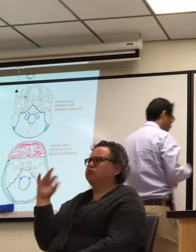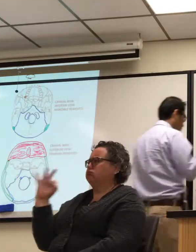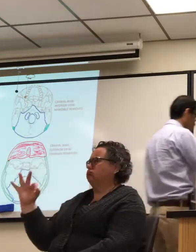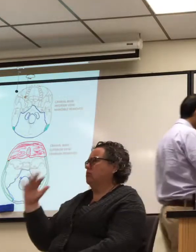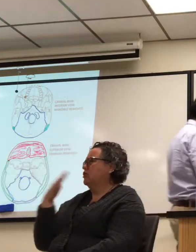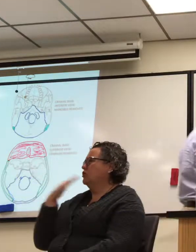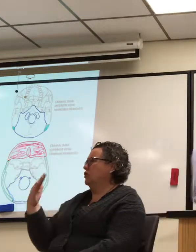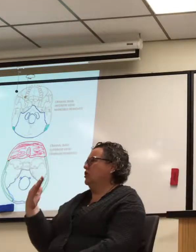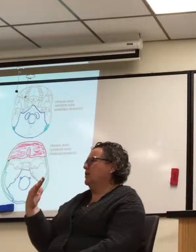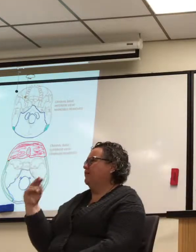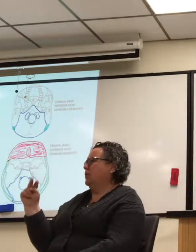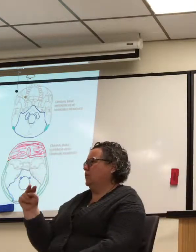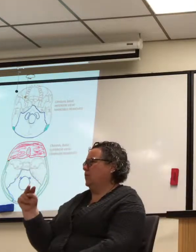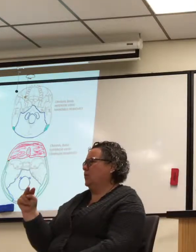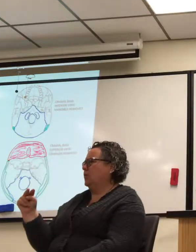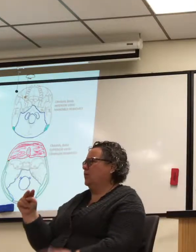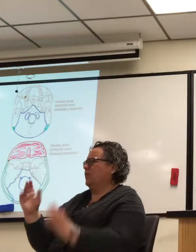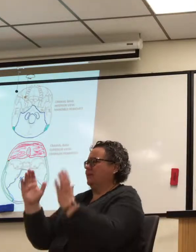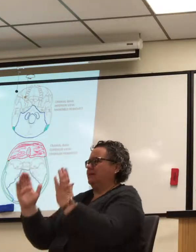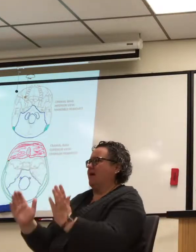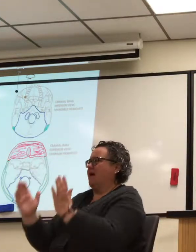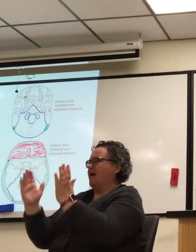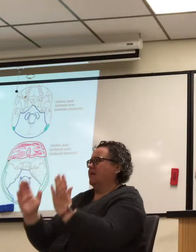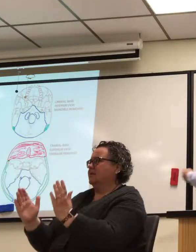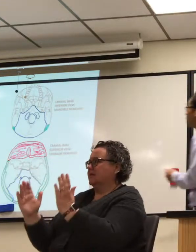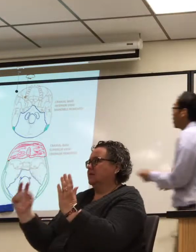Maybe about orange.